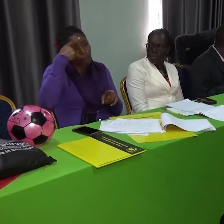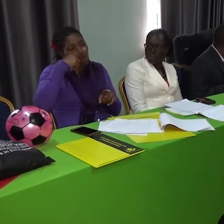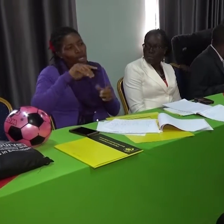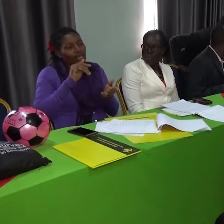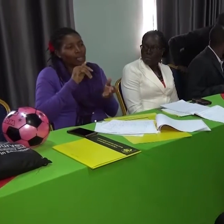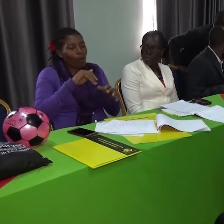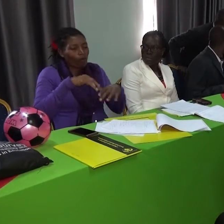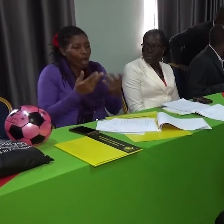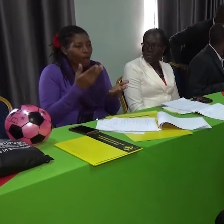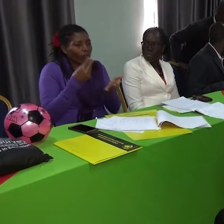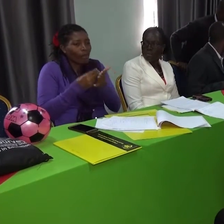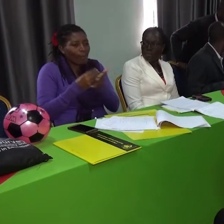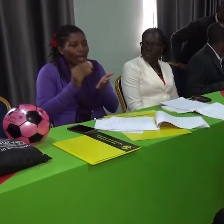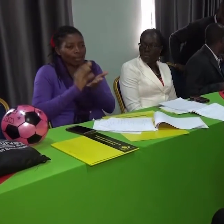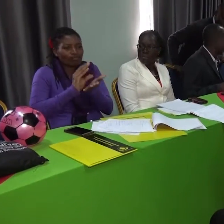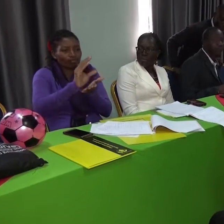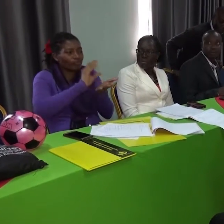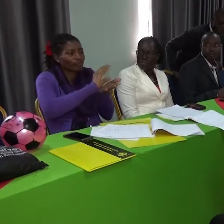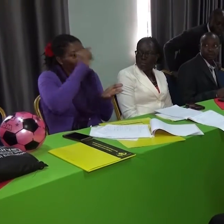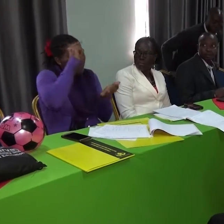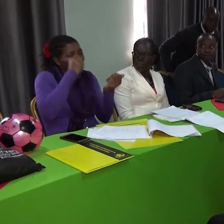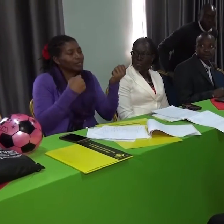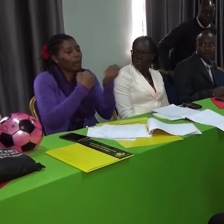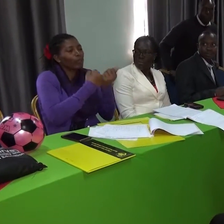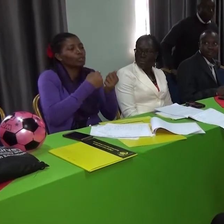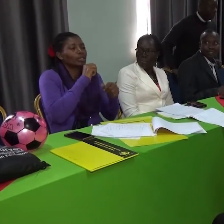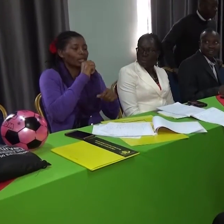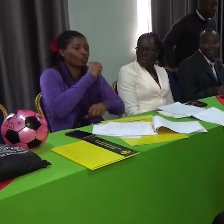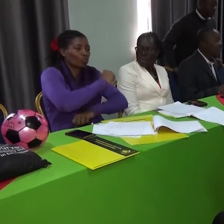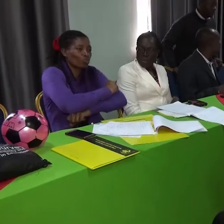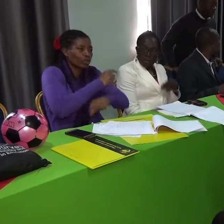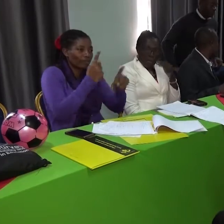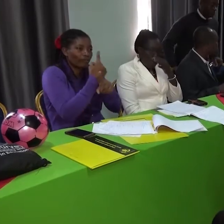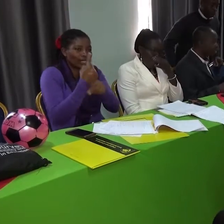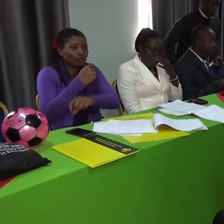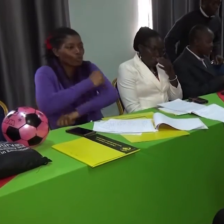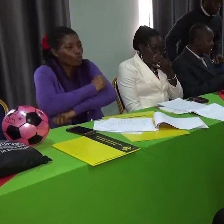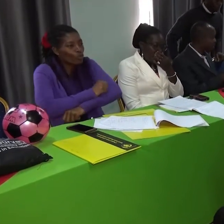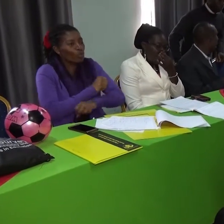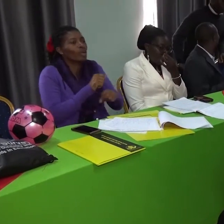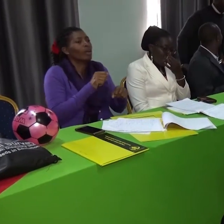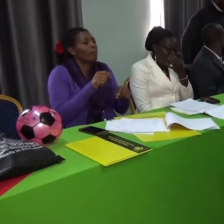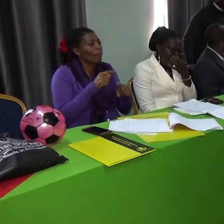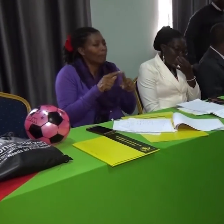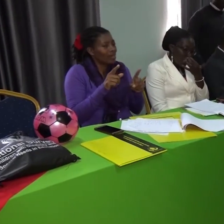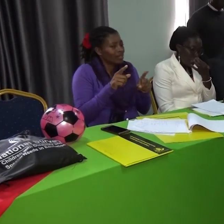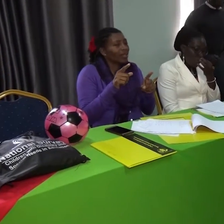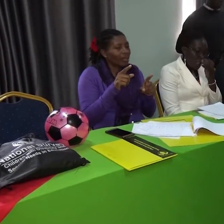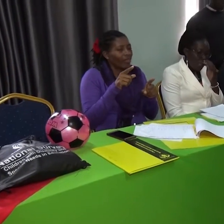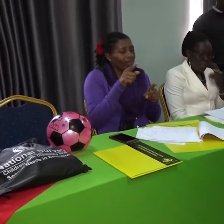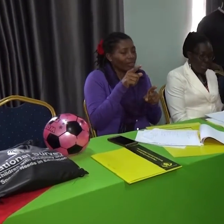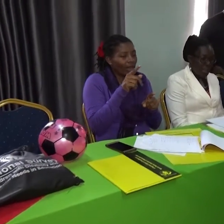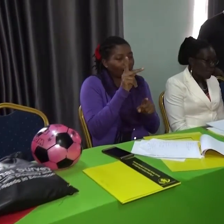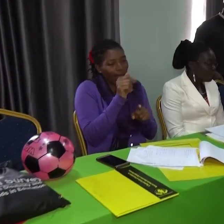how this thing can be able to support our learners and how the funds can also be dispersed to different